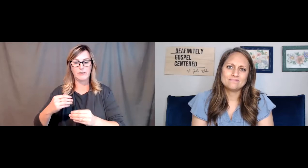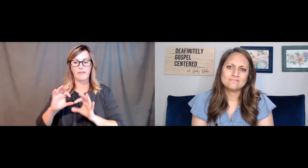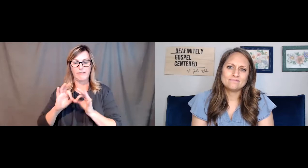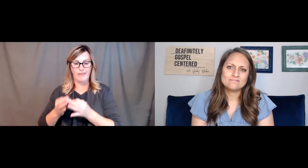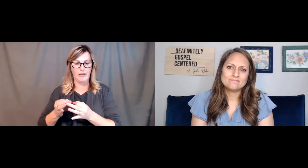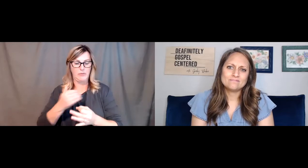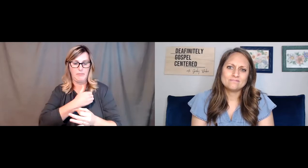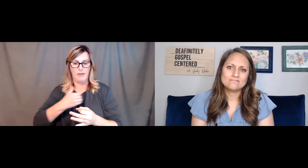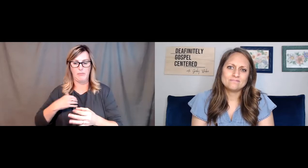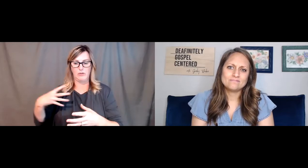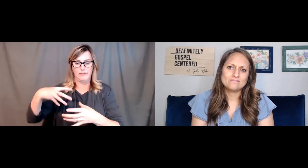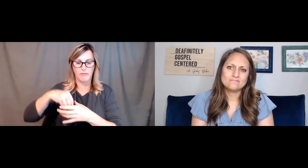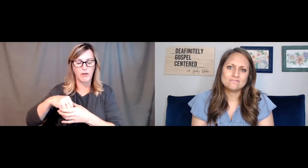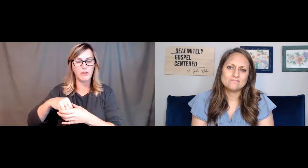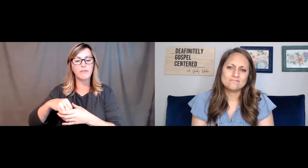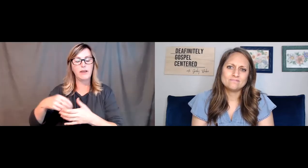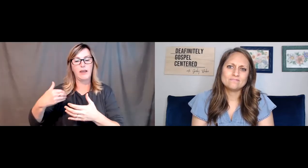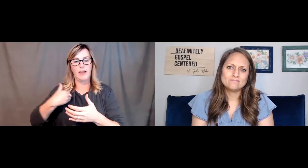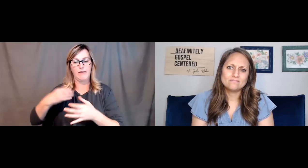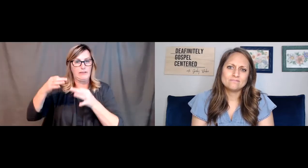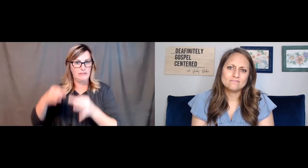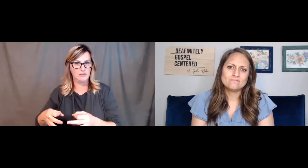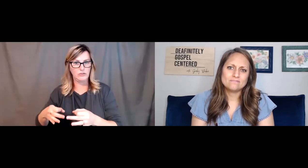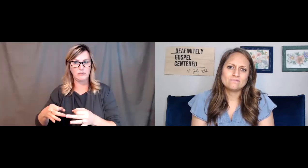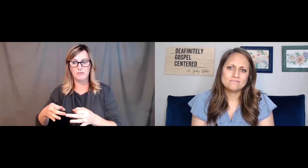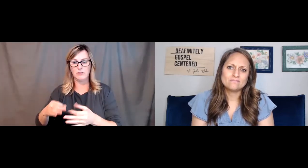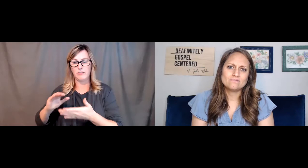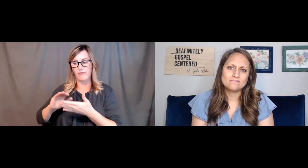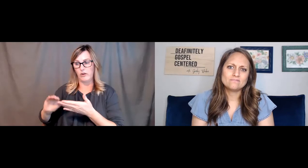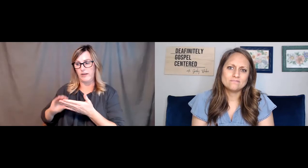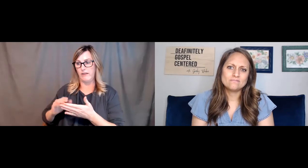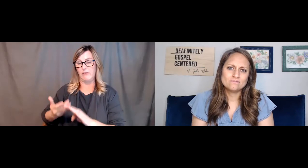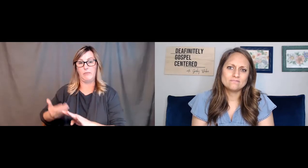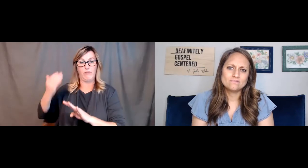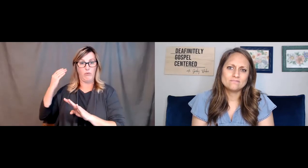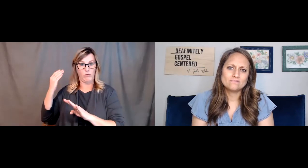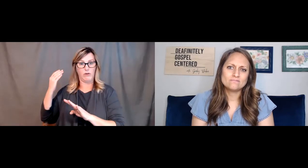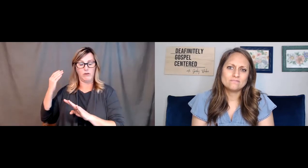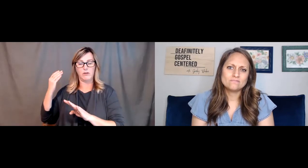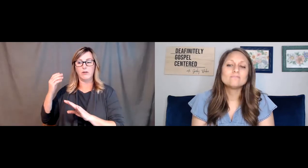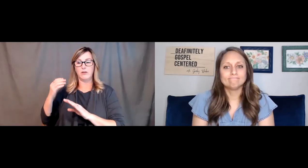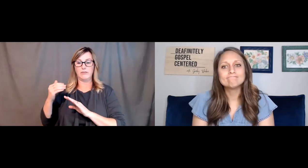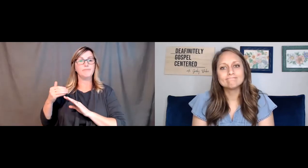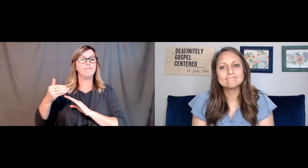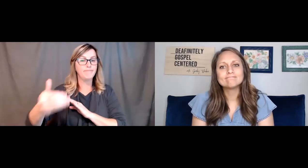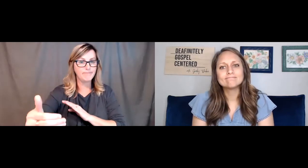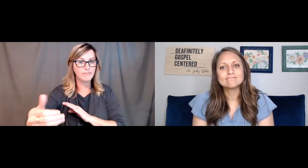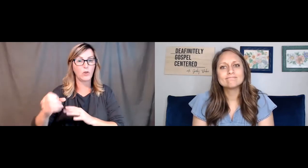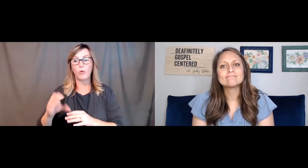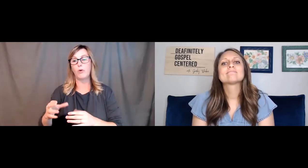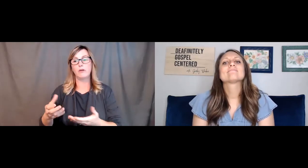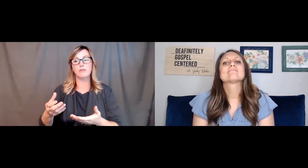So sometimes each generation, each family member, they have a decision to forgive